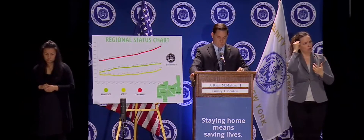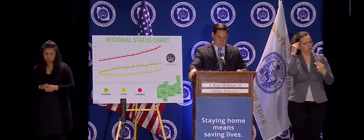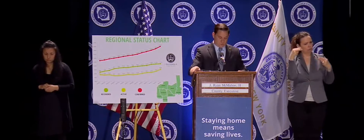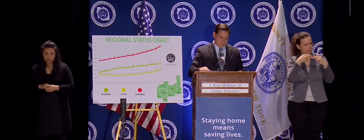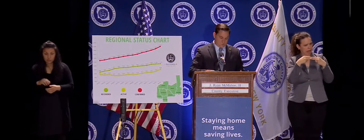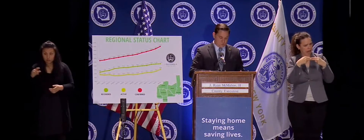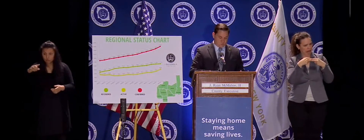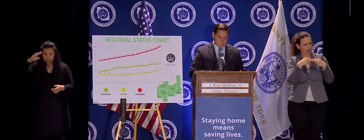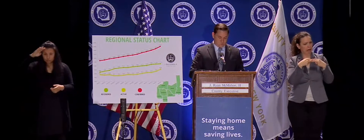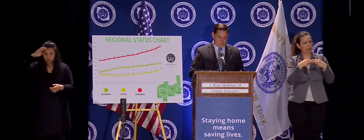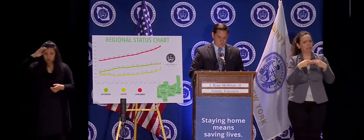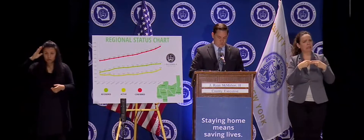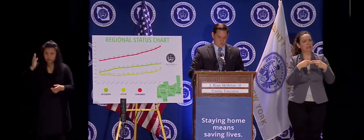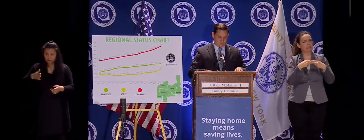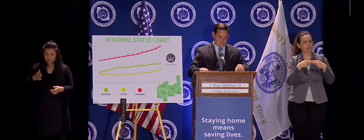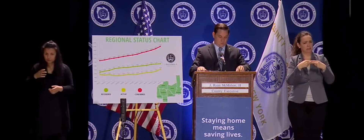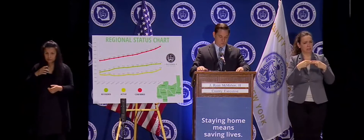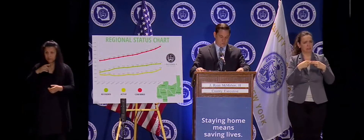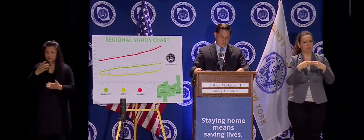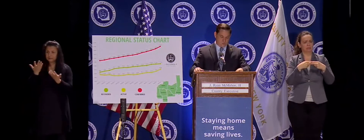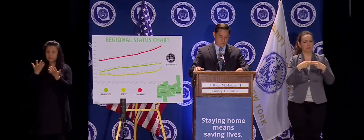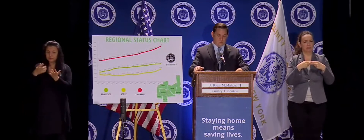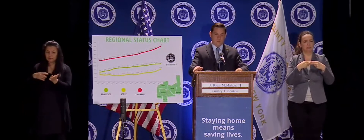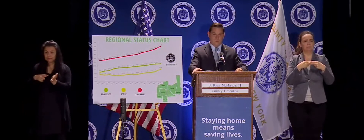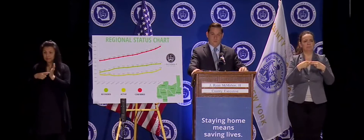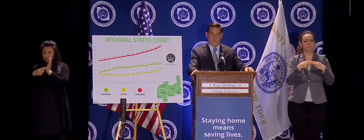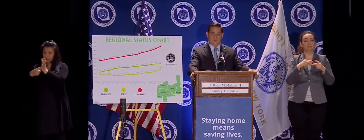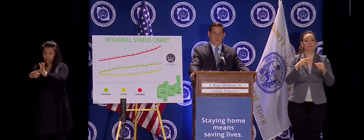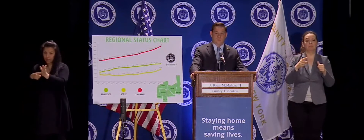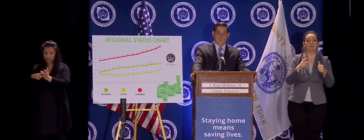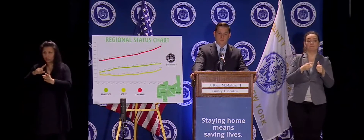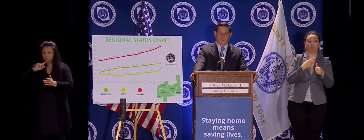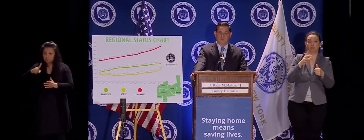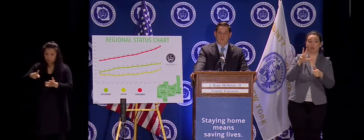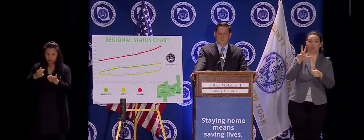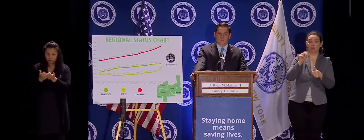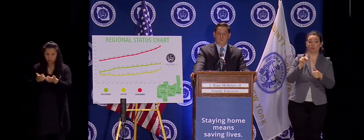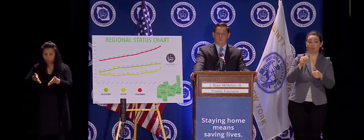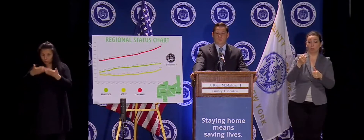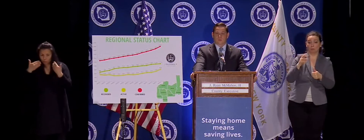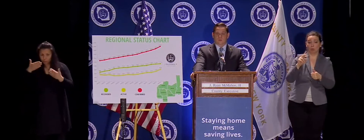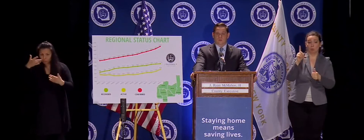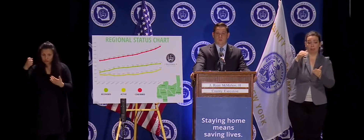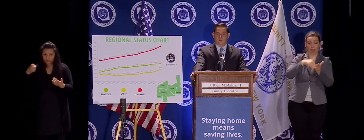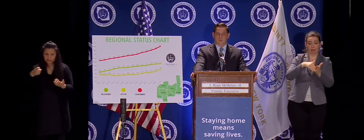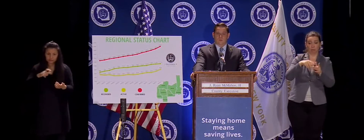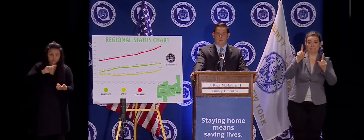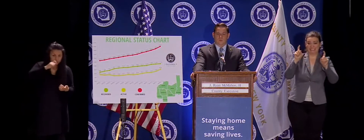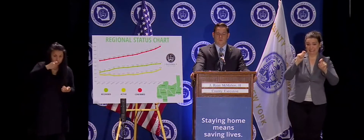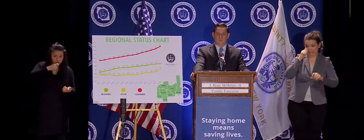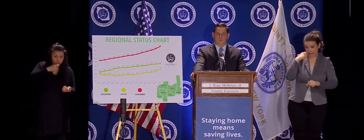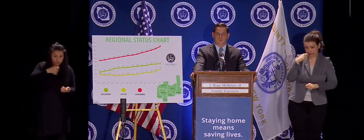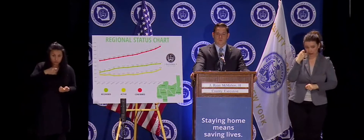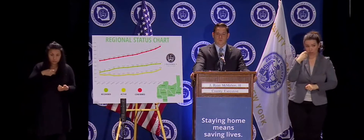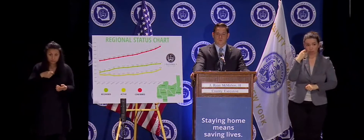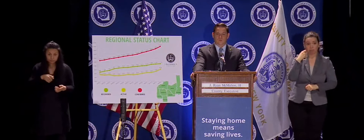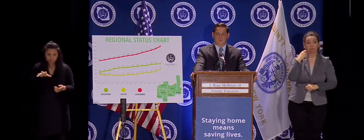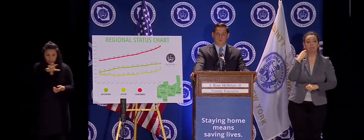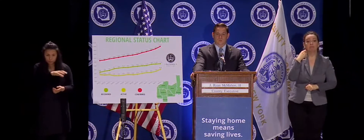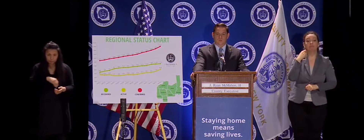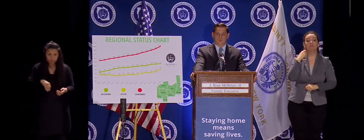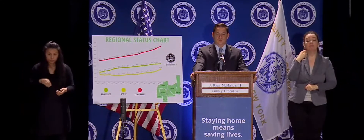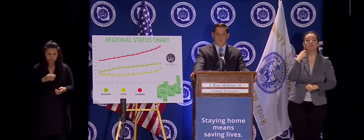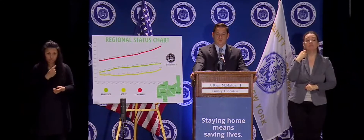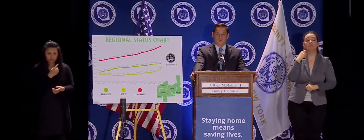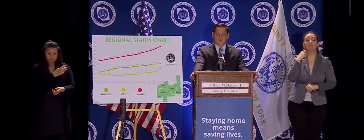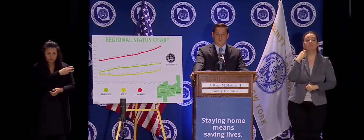is 30 per 1,000 residents tested monthly. You alluded to that a minute ago. Could you tell us where we meet